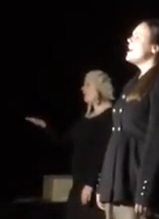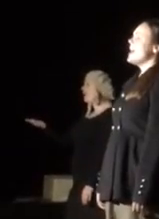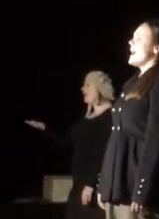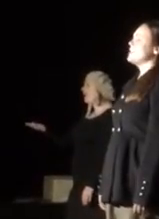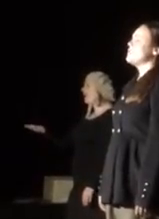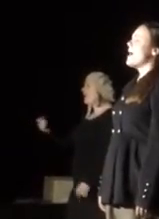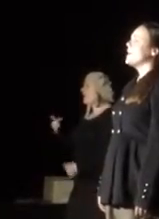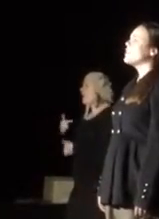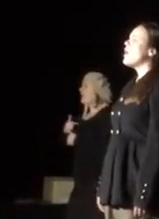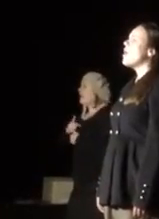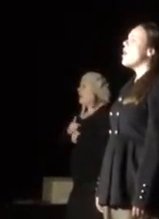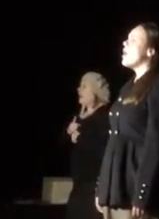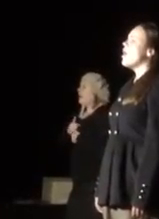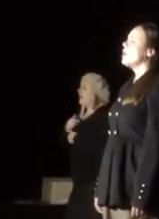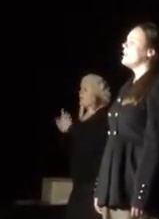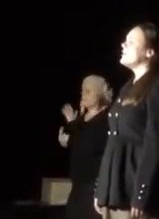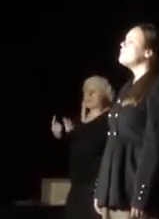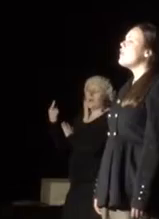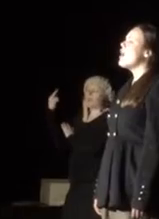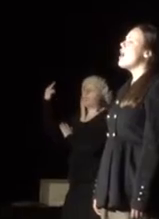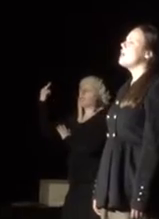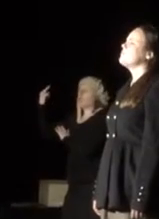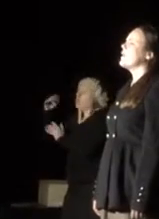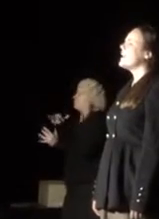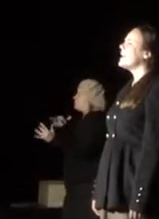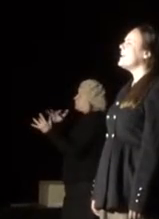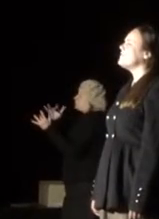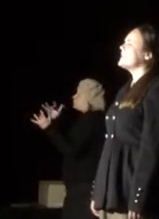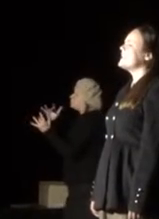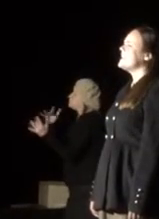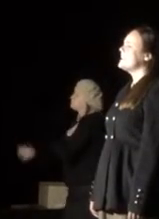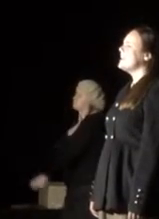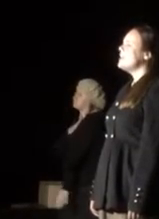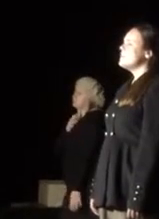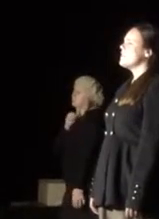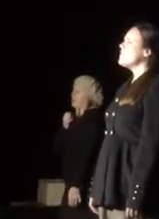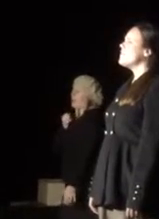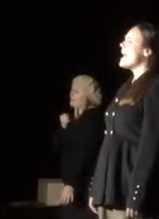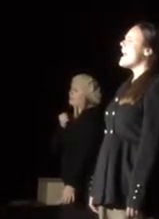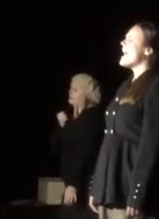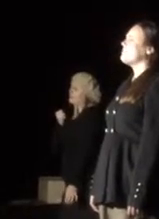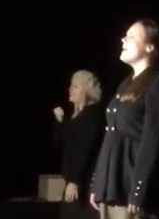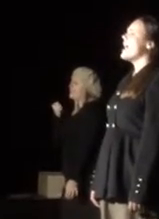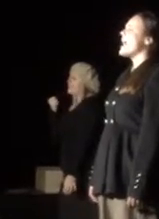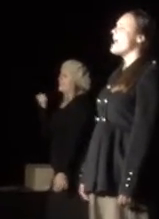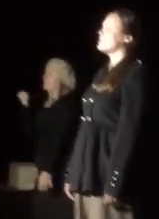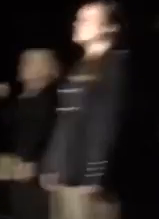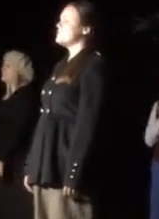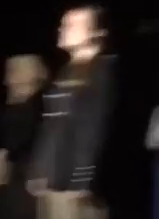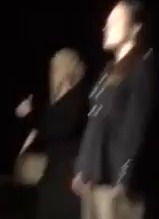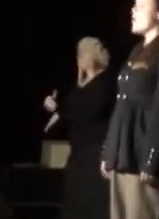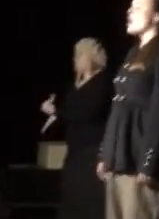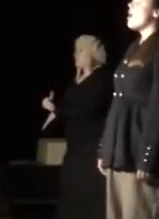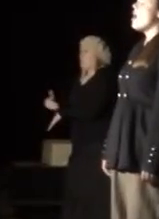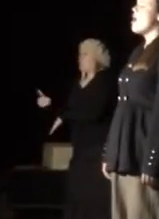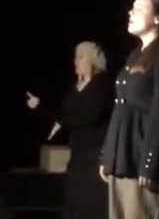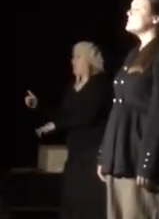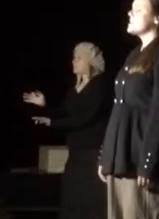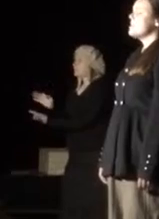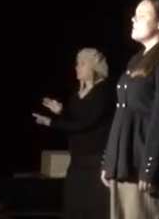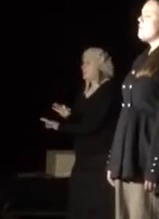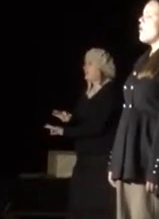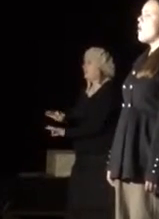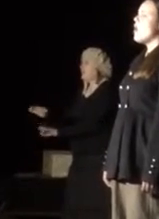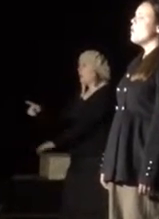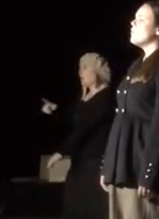And my God, he fought bravely Though that matters not